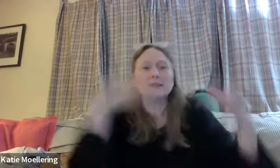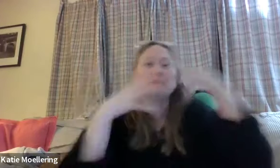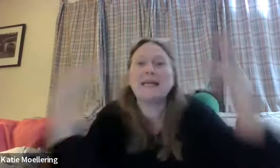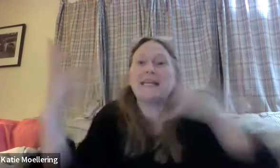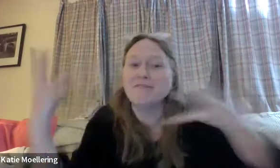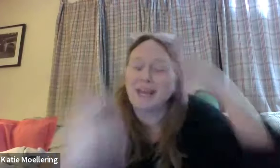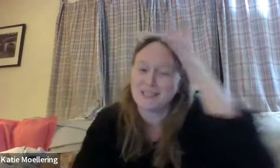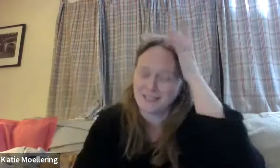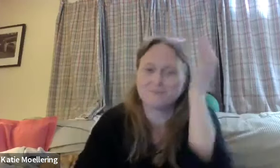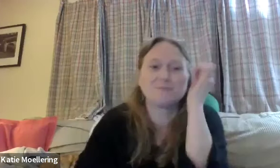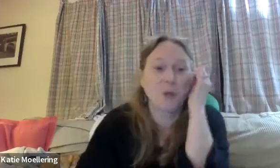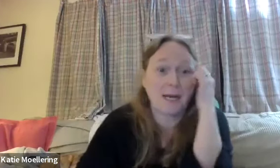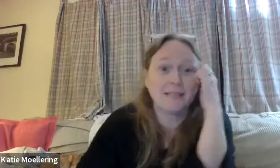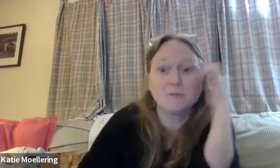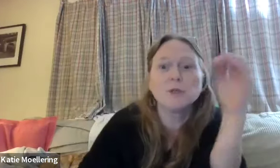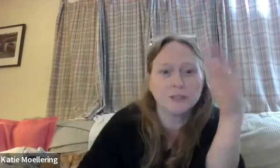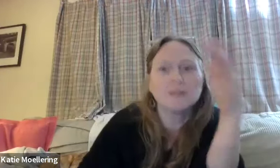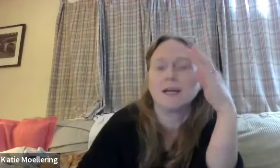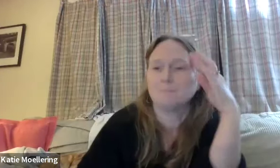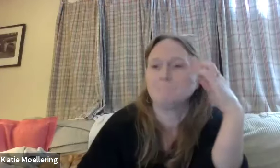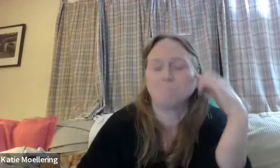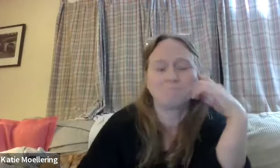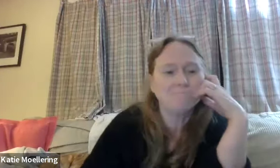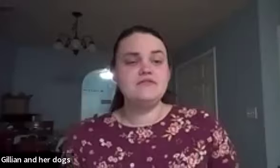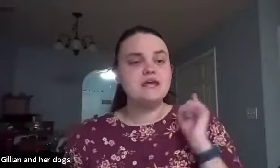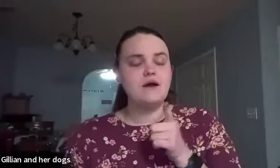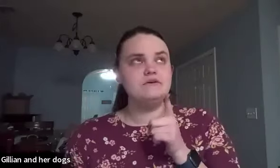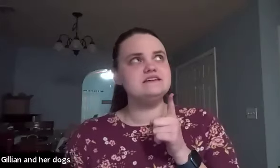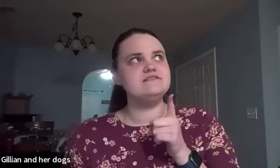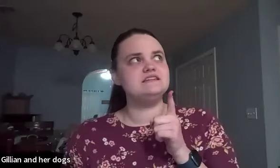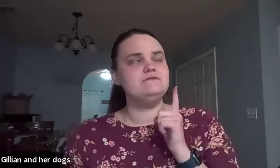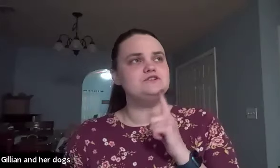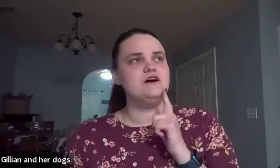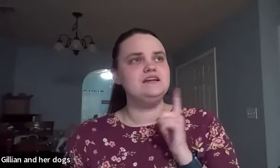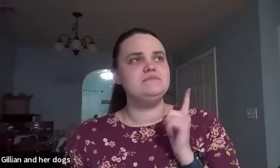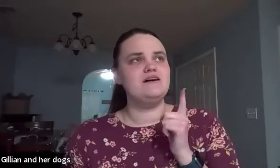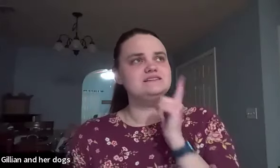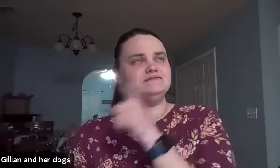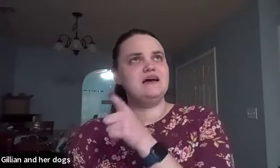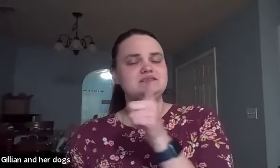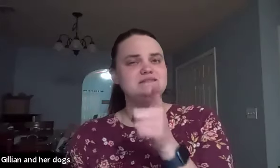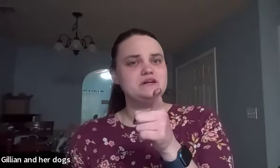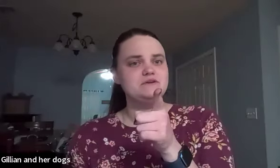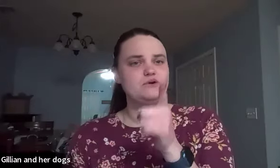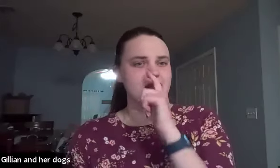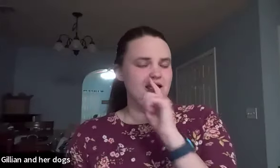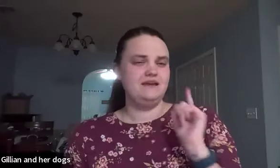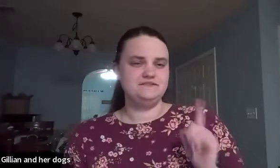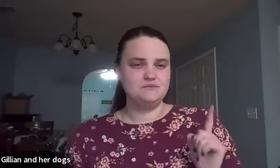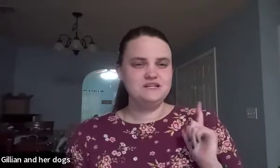like making the face, right? Oh Like yeah. yeah. And then I will say this, if you're talking about, because that did bring up a good point. If someone